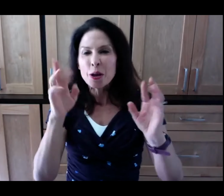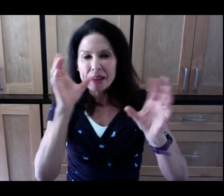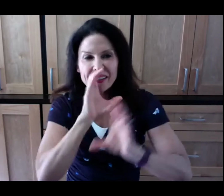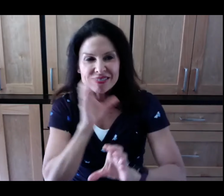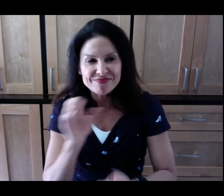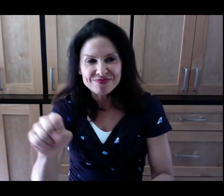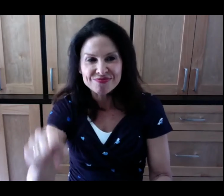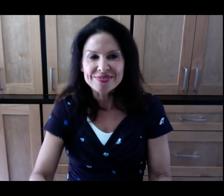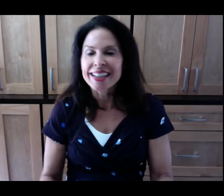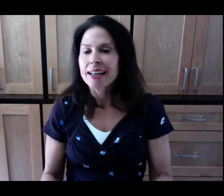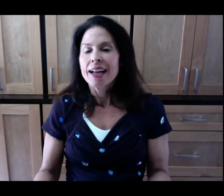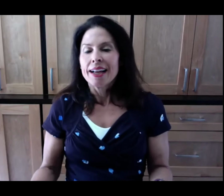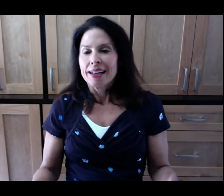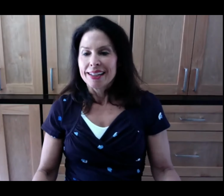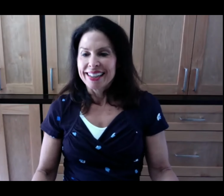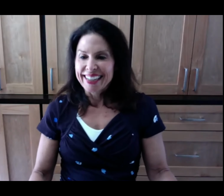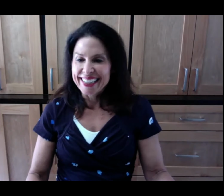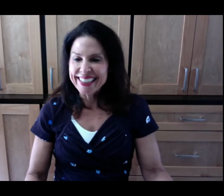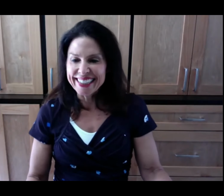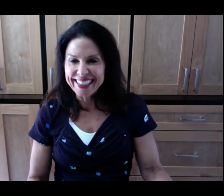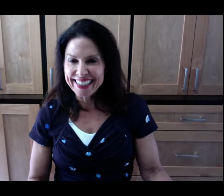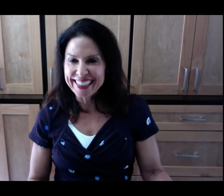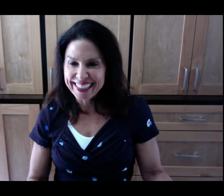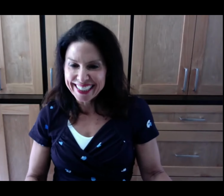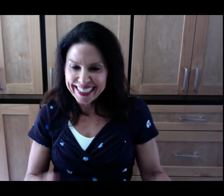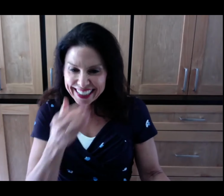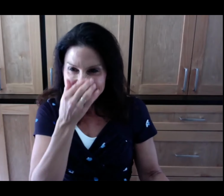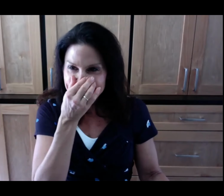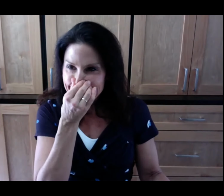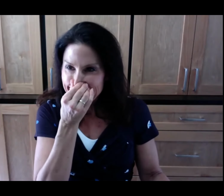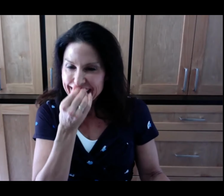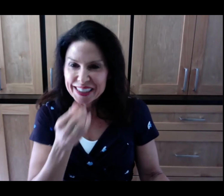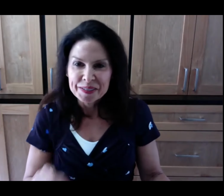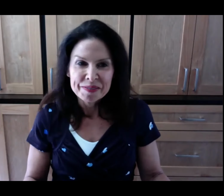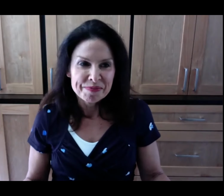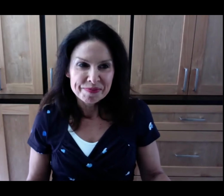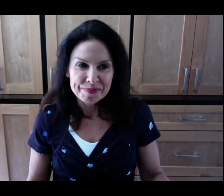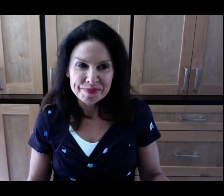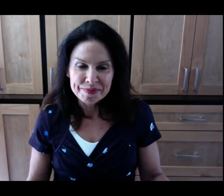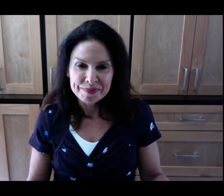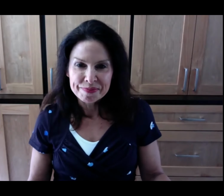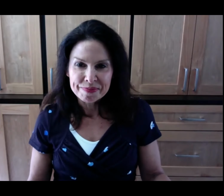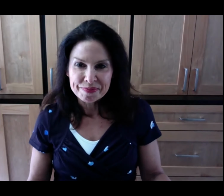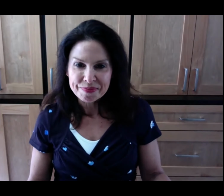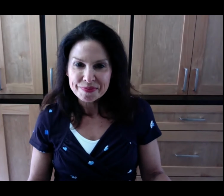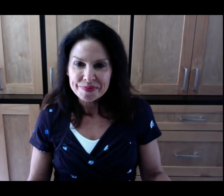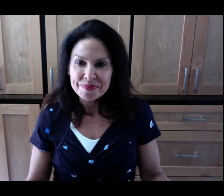And you just have to scroll through them and search to figure out what works for you.